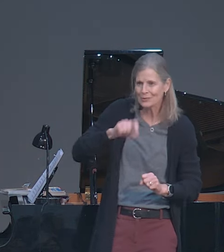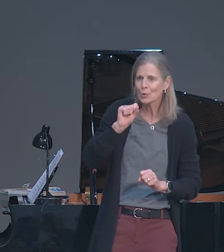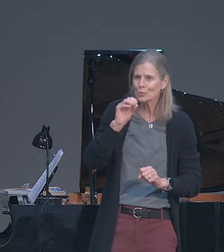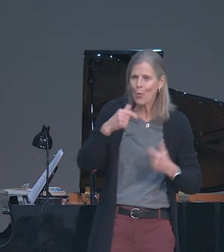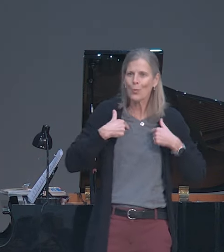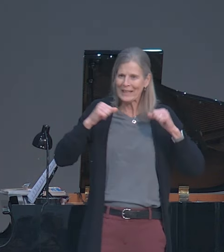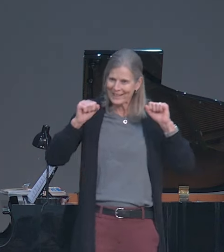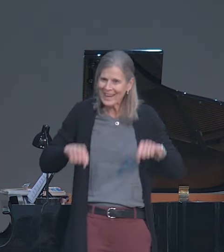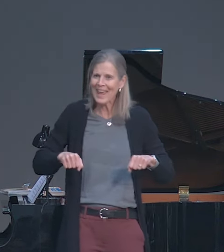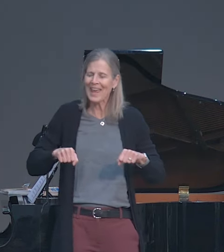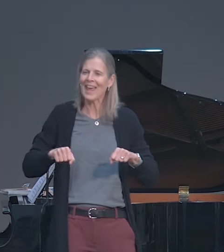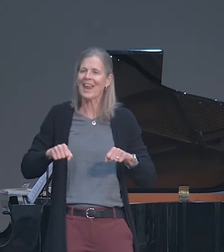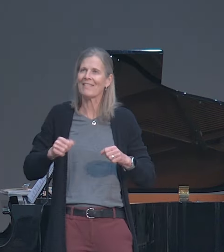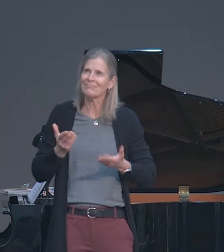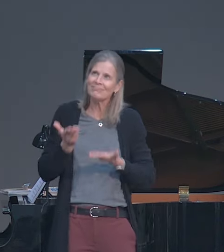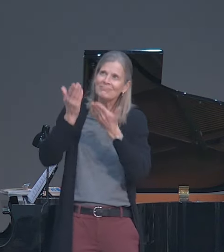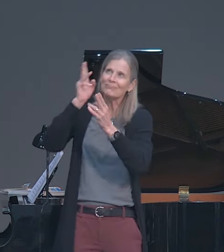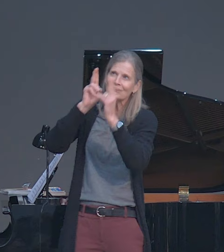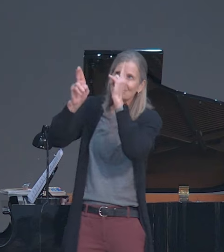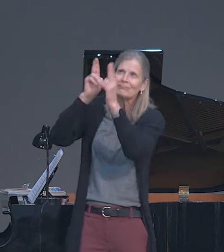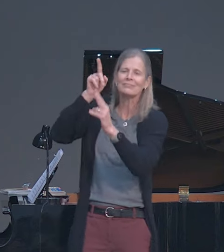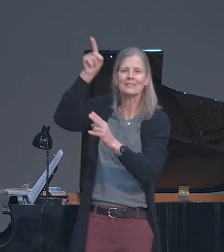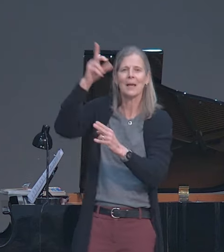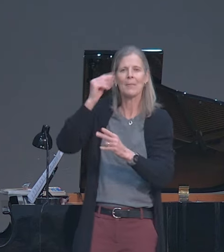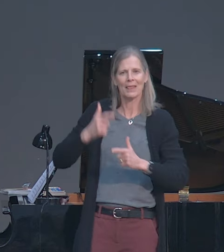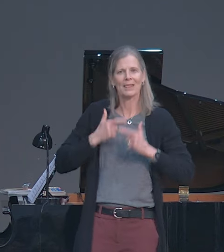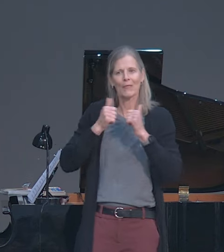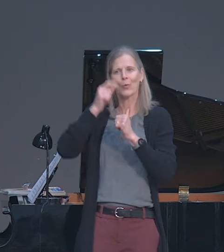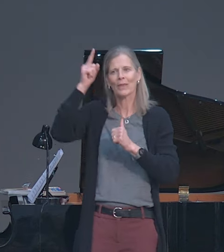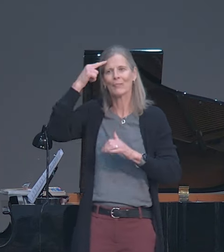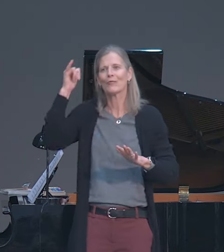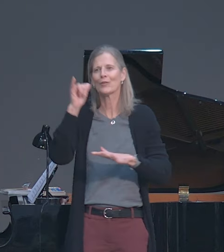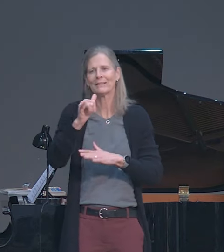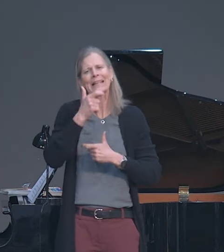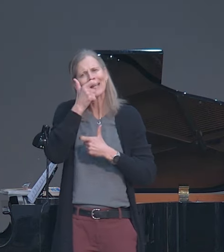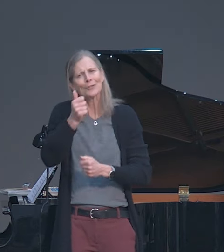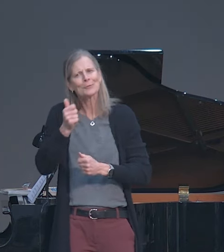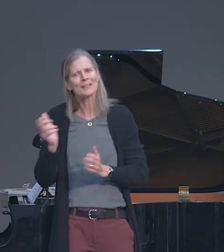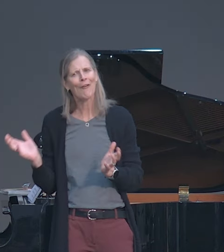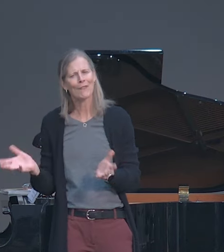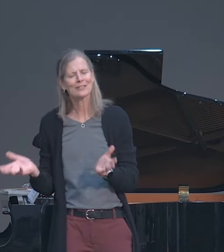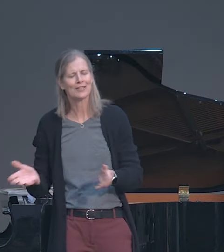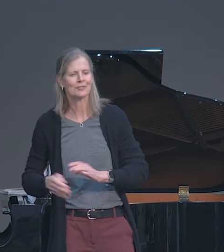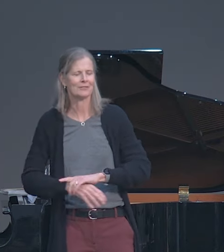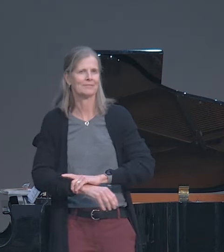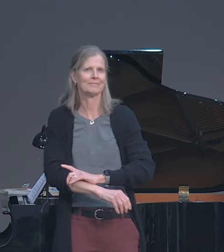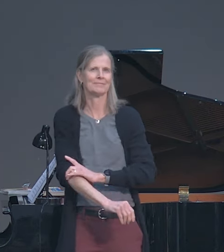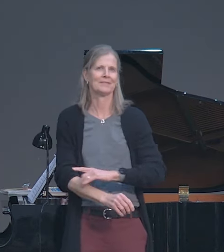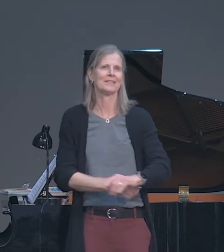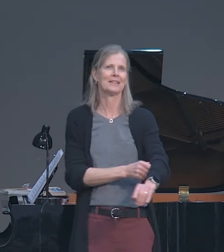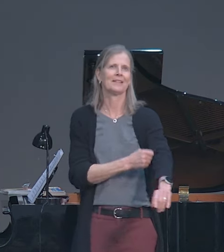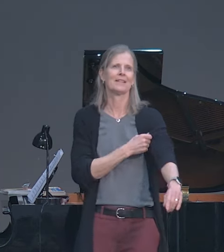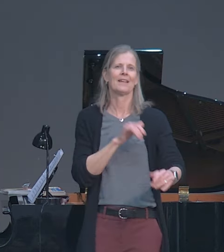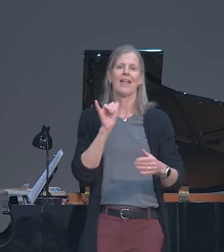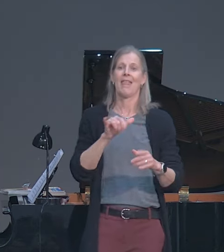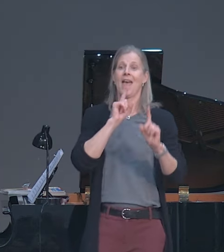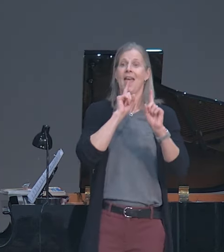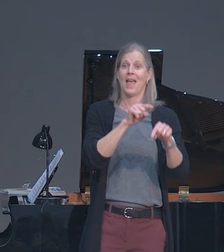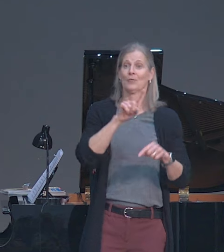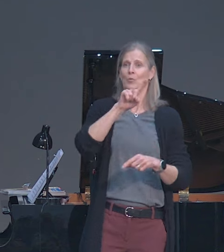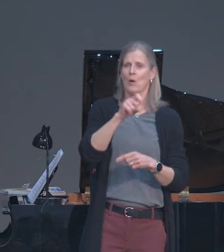we could again glorify him and live with him forever. Interesting conversation. This answers the question, why